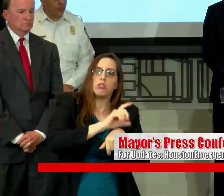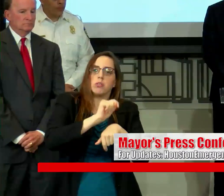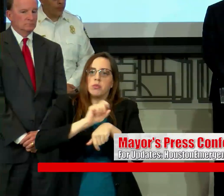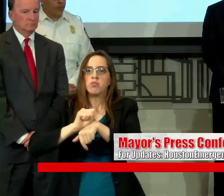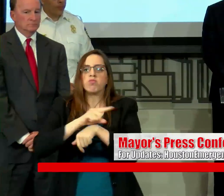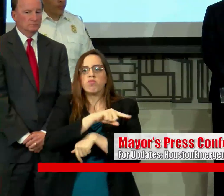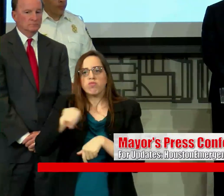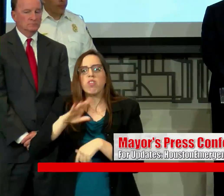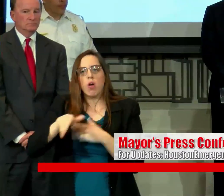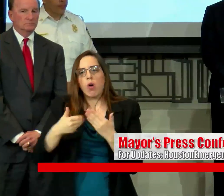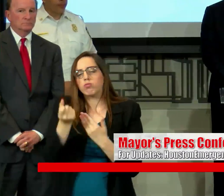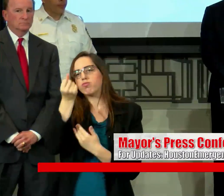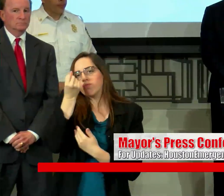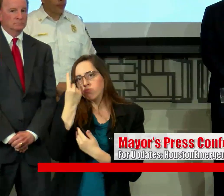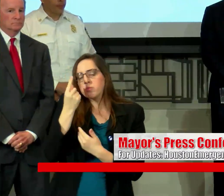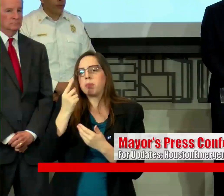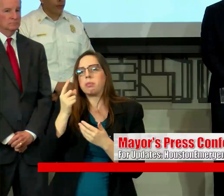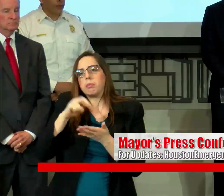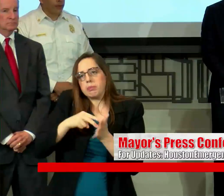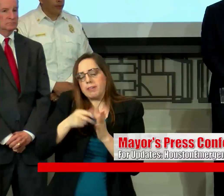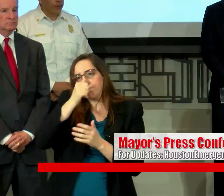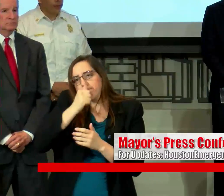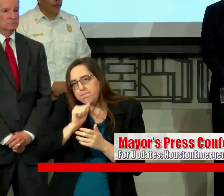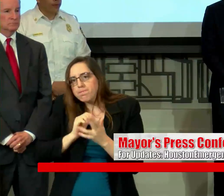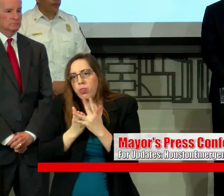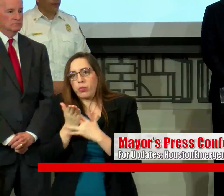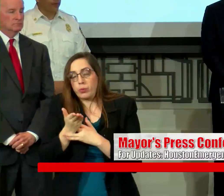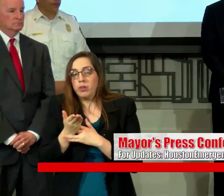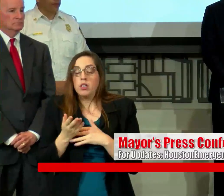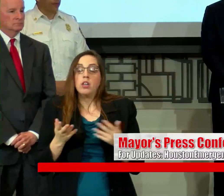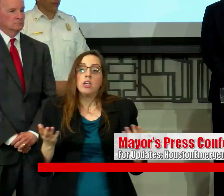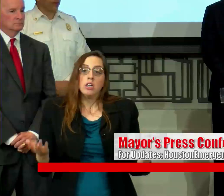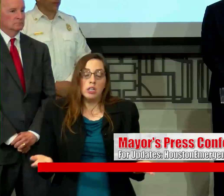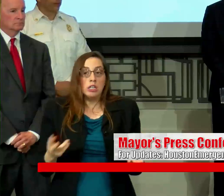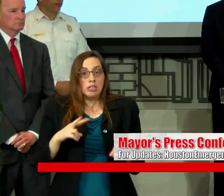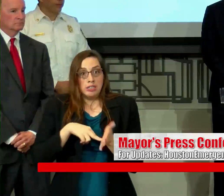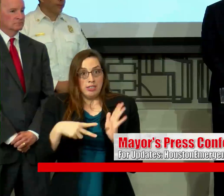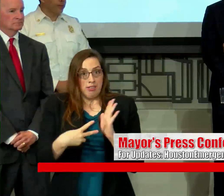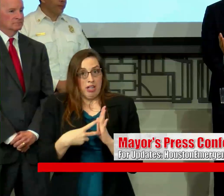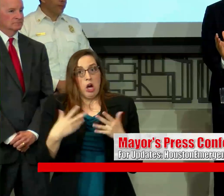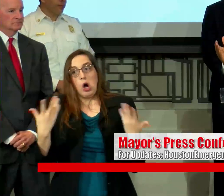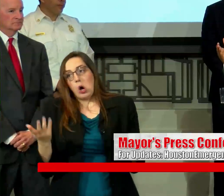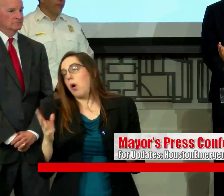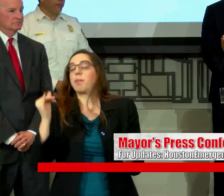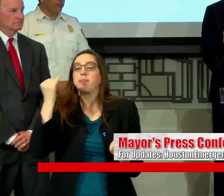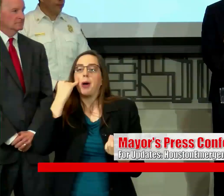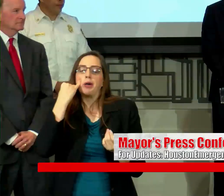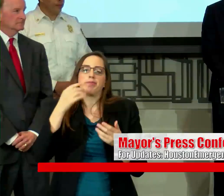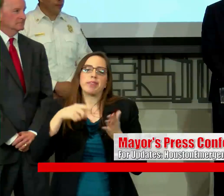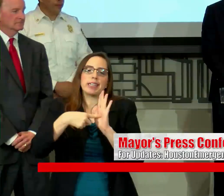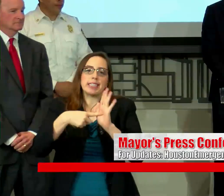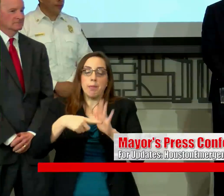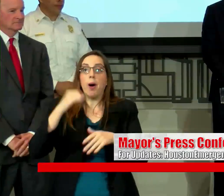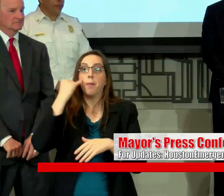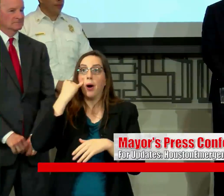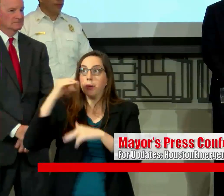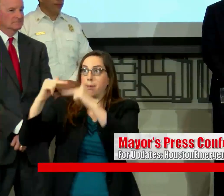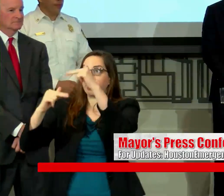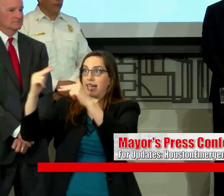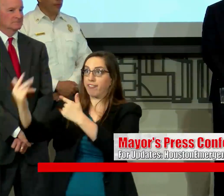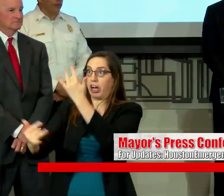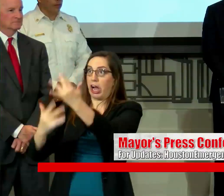that. So, I shouldn't have to tell you that if there's a building on fire, don't go into the